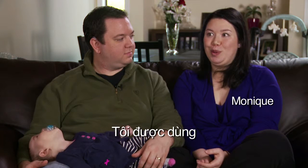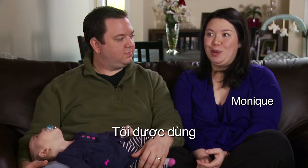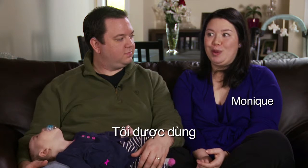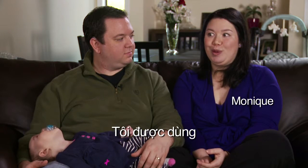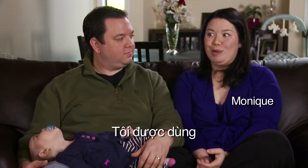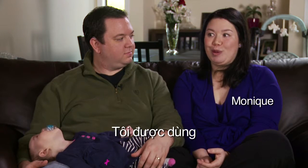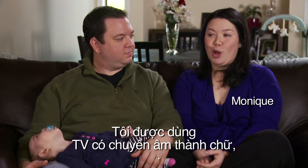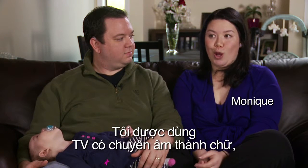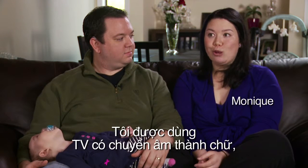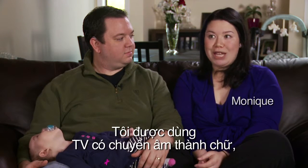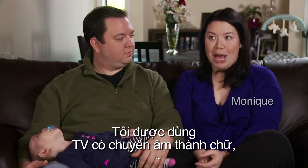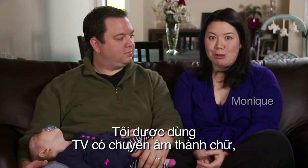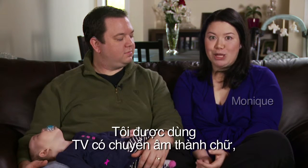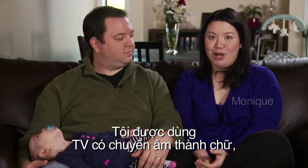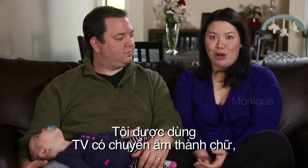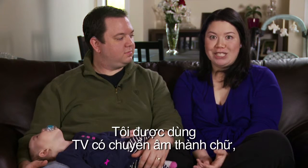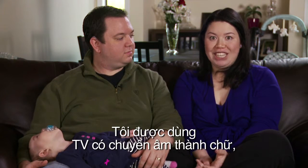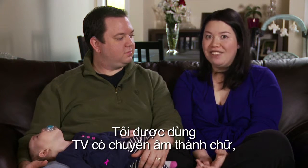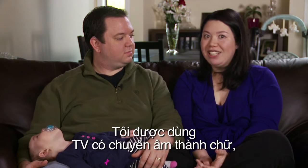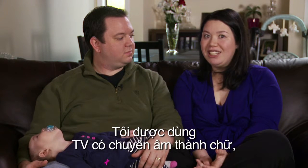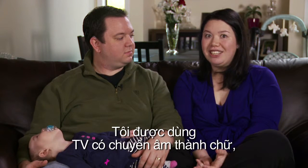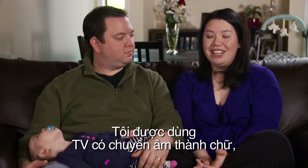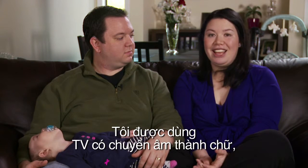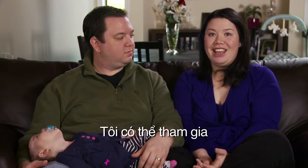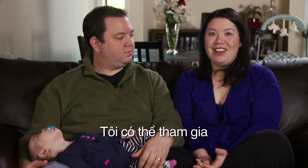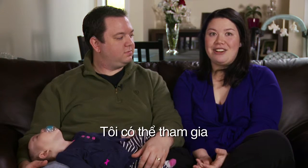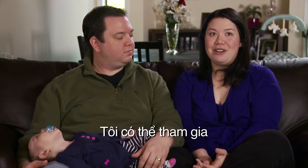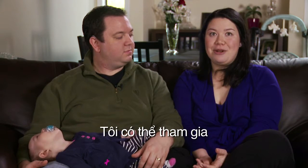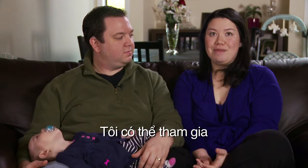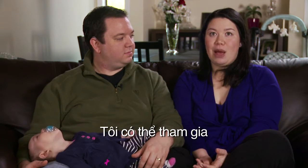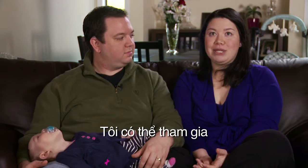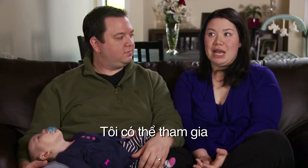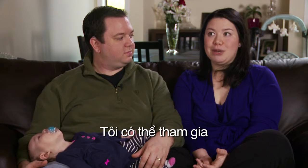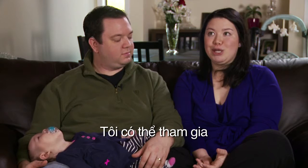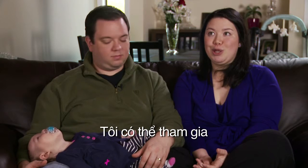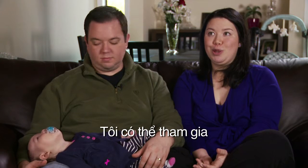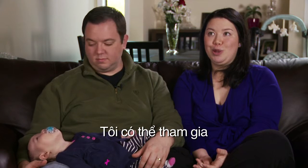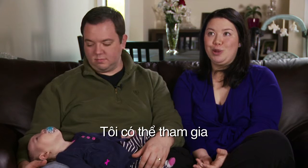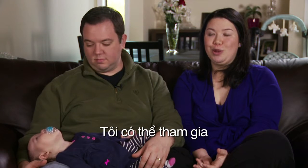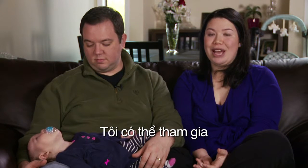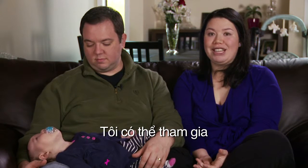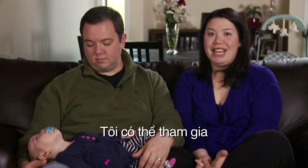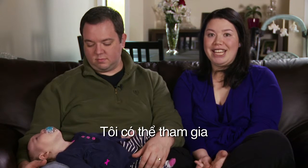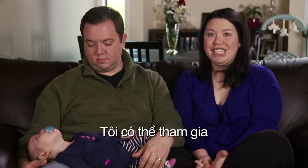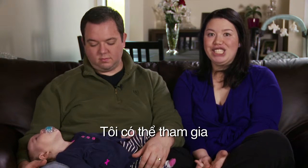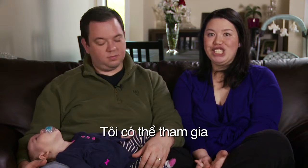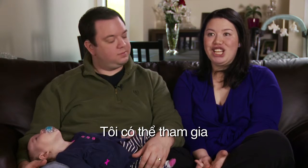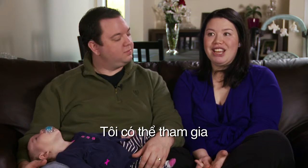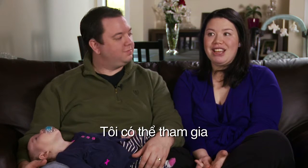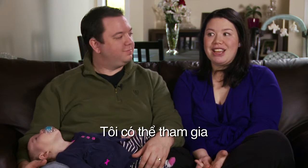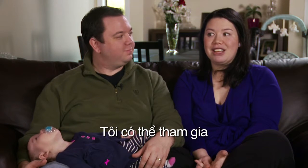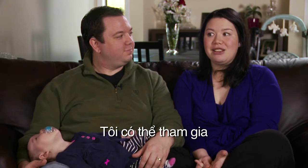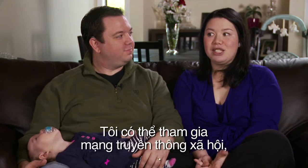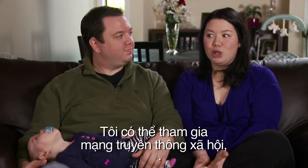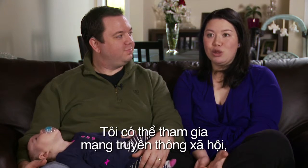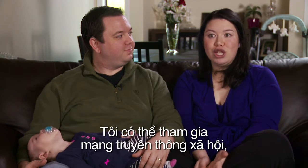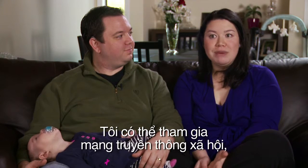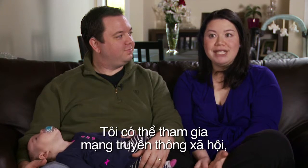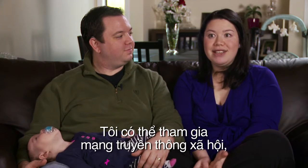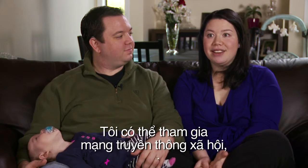closed captioning on TV. I was able to engage in the social media